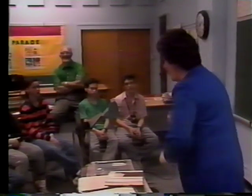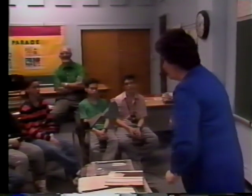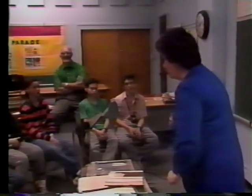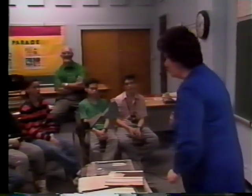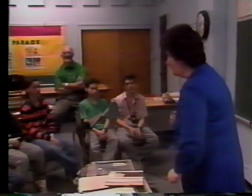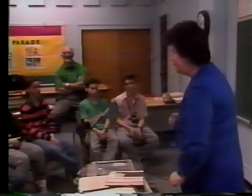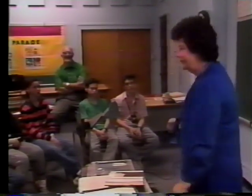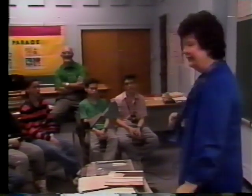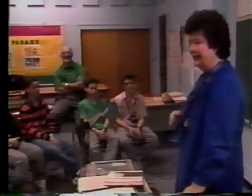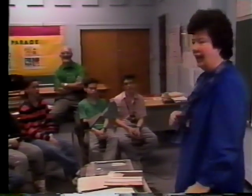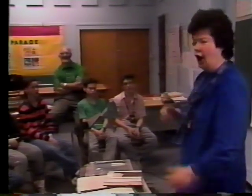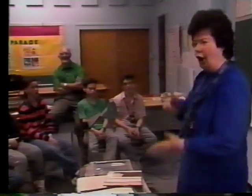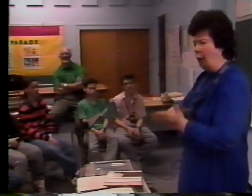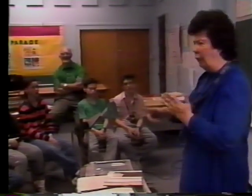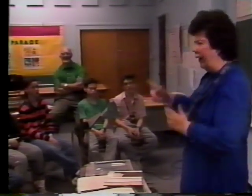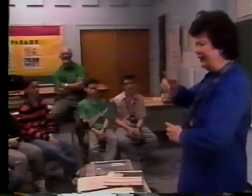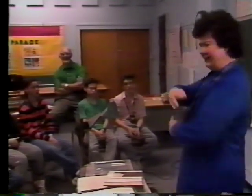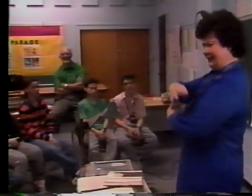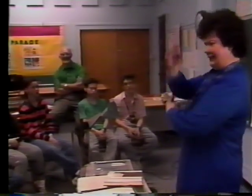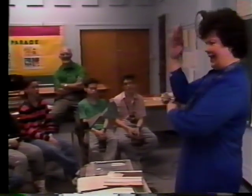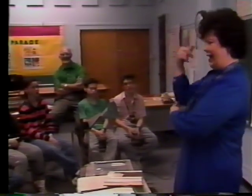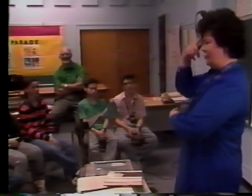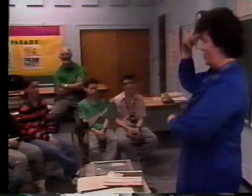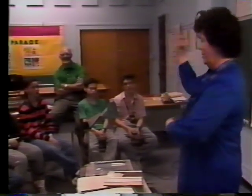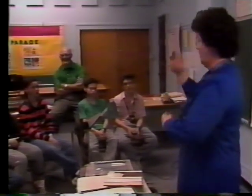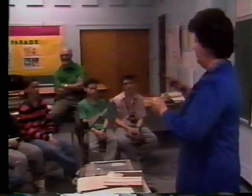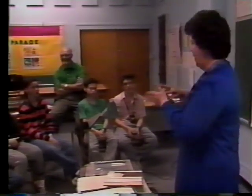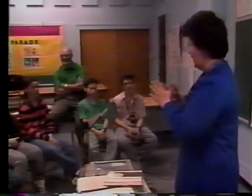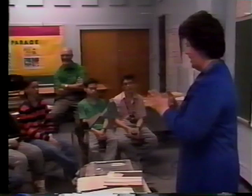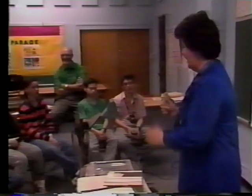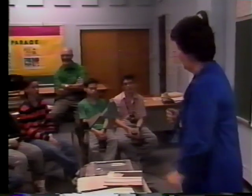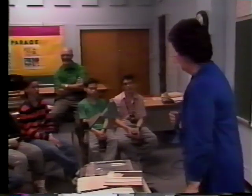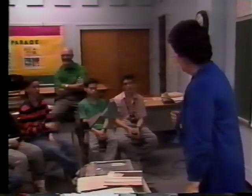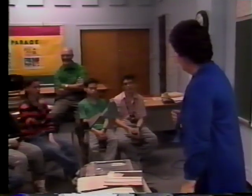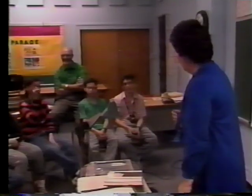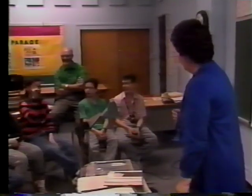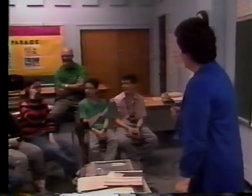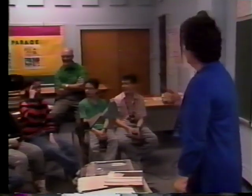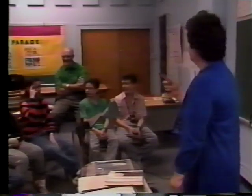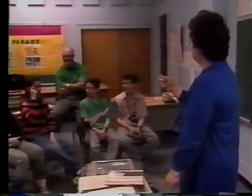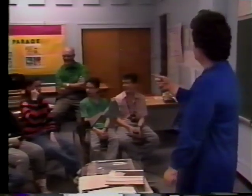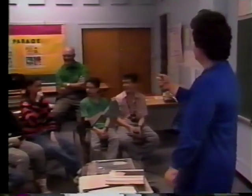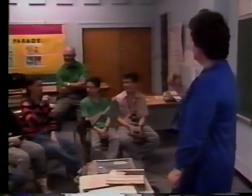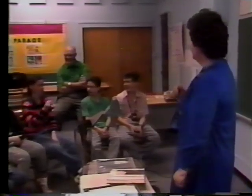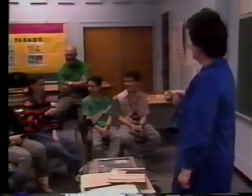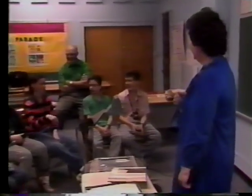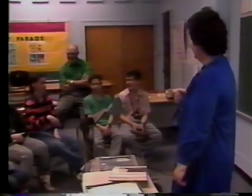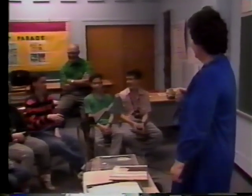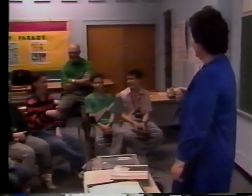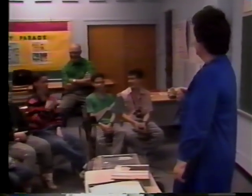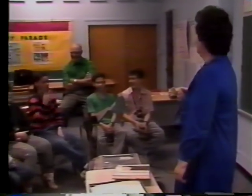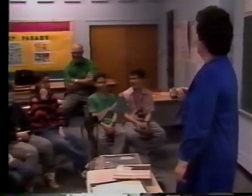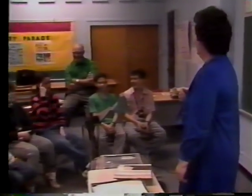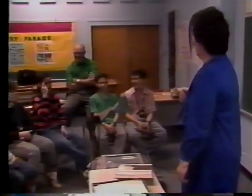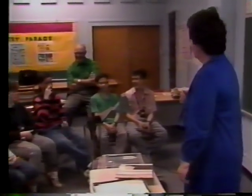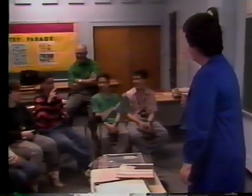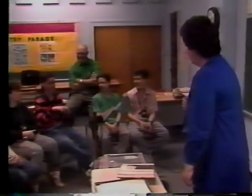attention. What does daydreaming mean? Julius? Think about